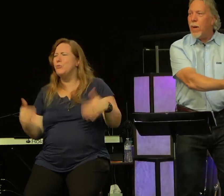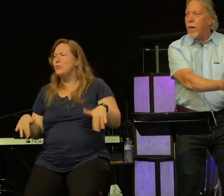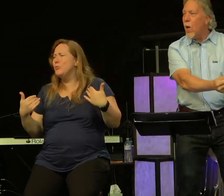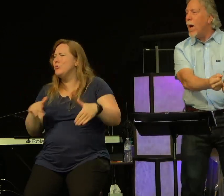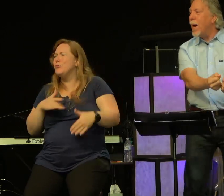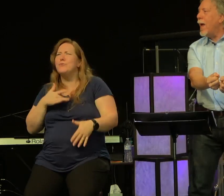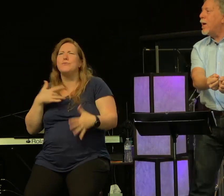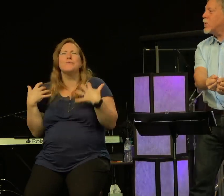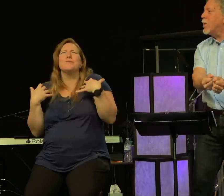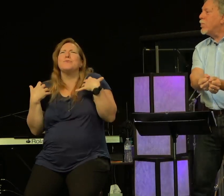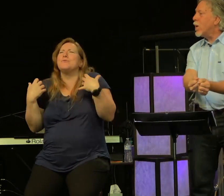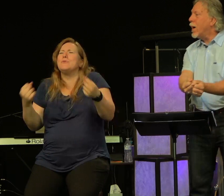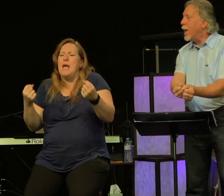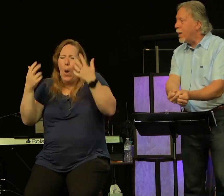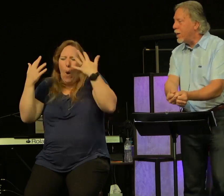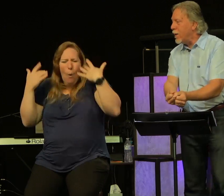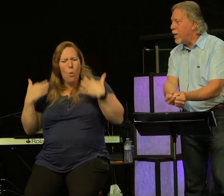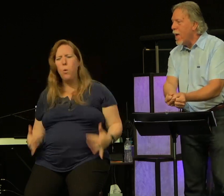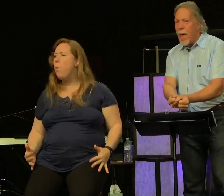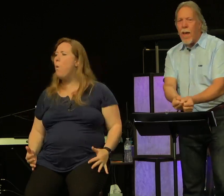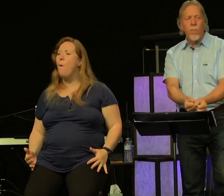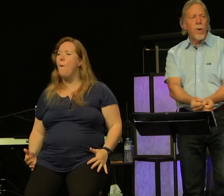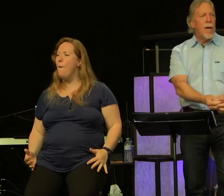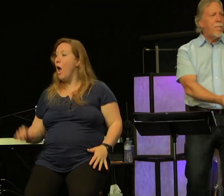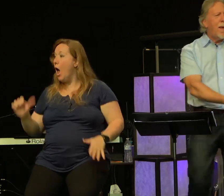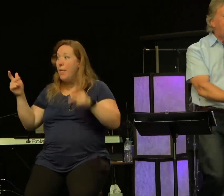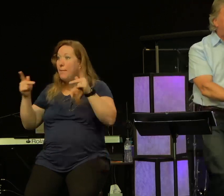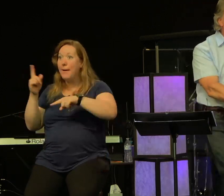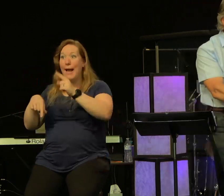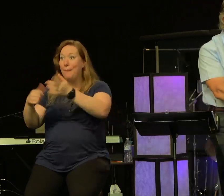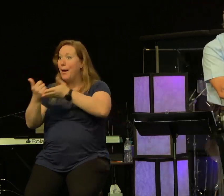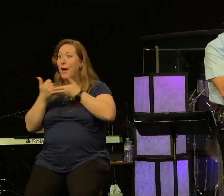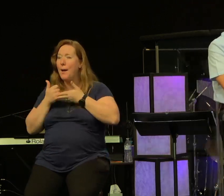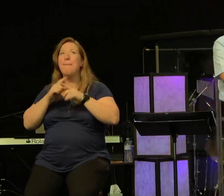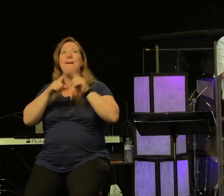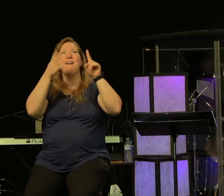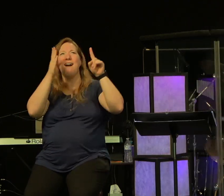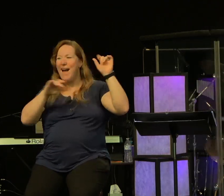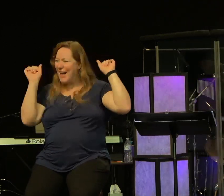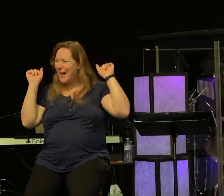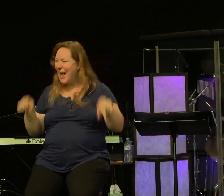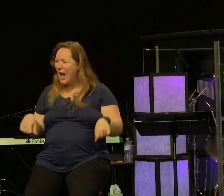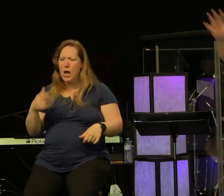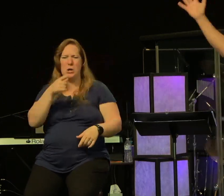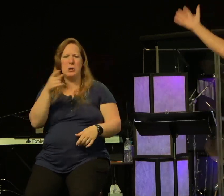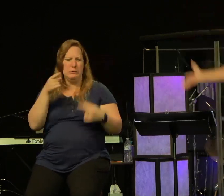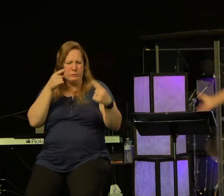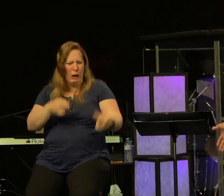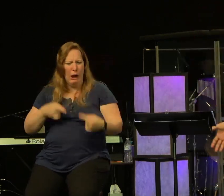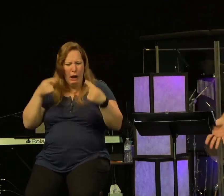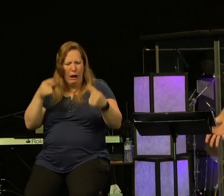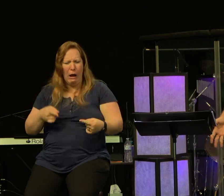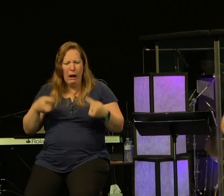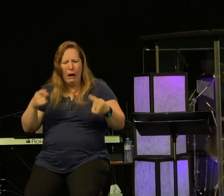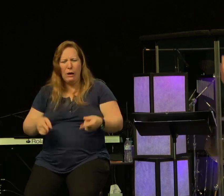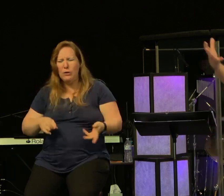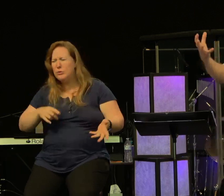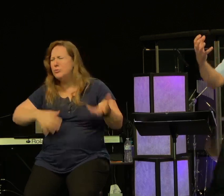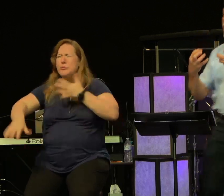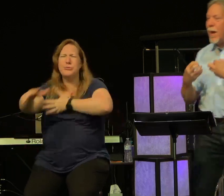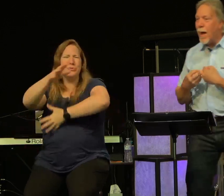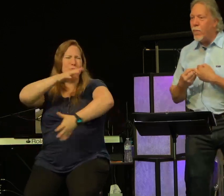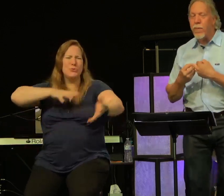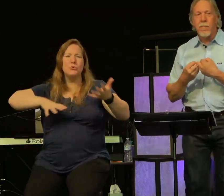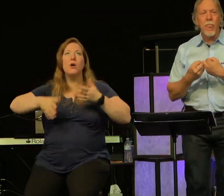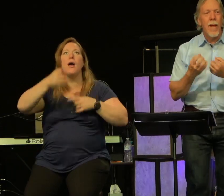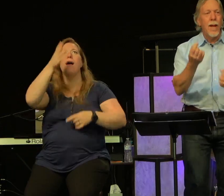to you that nobody else can bring. He'll bring a peace to you in the midst of all kinds of chaos going on in